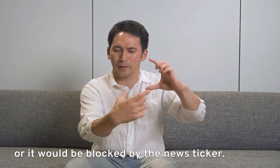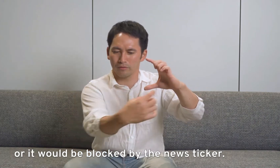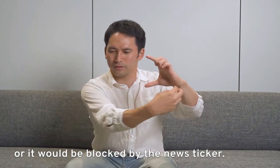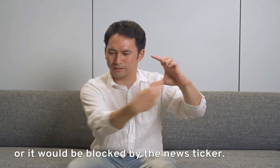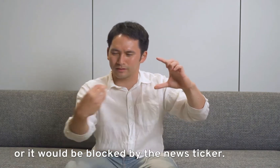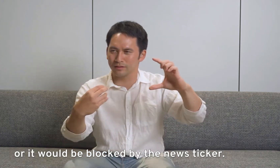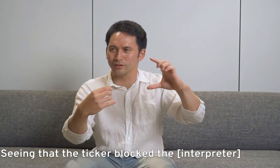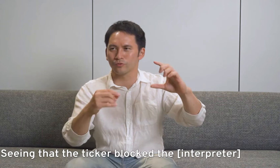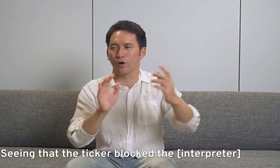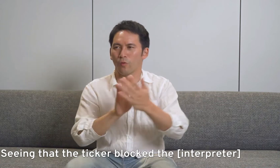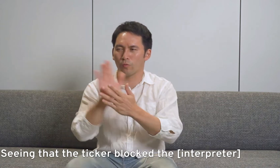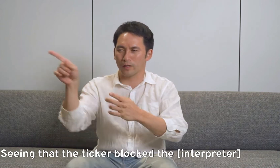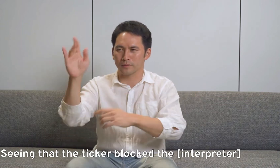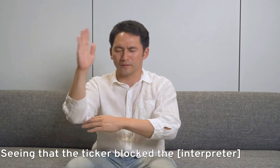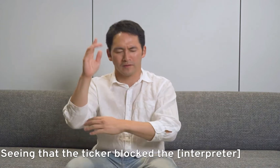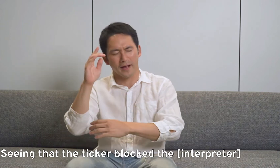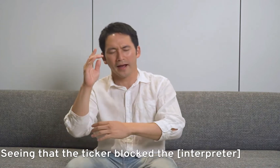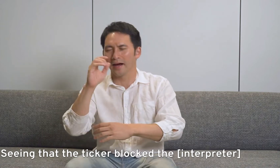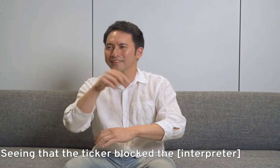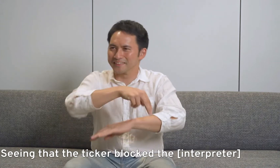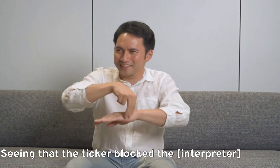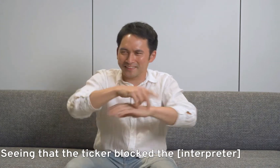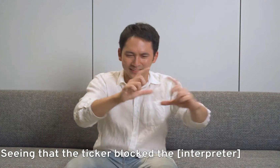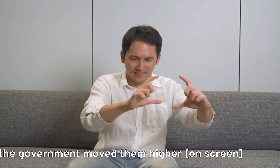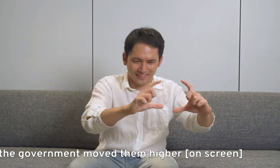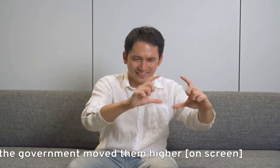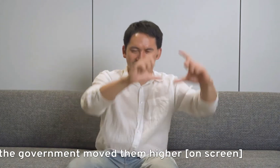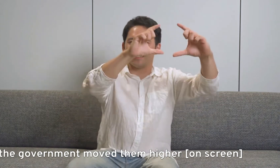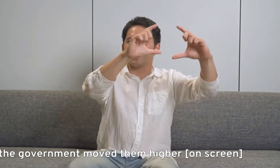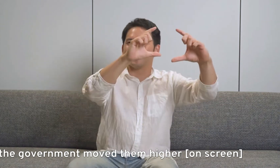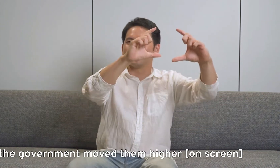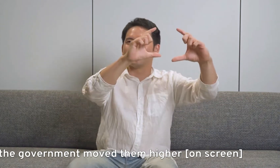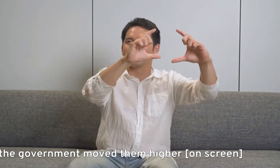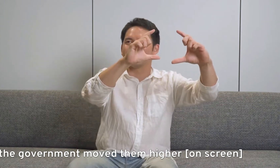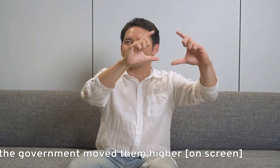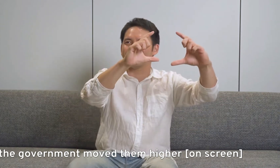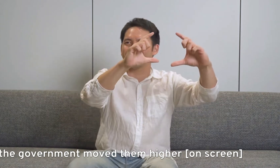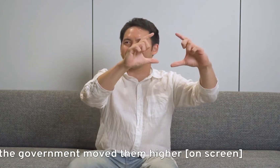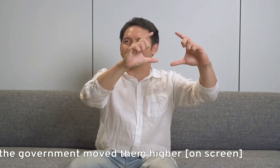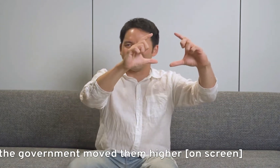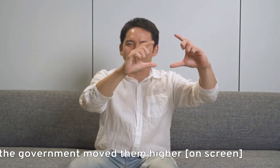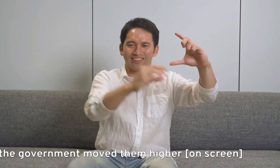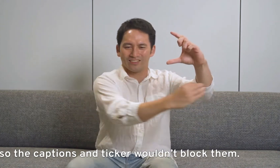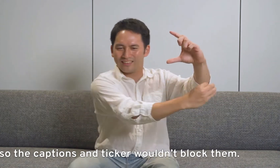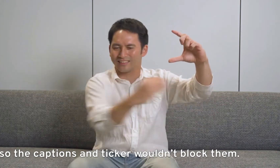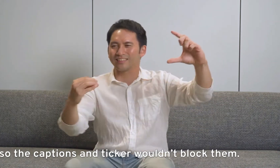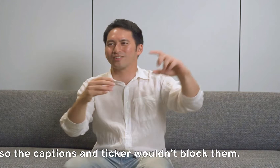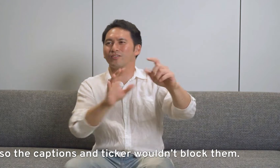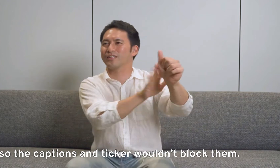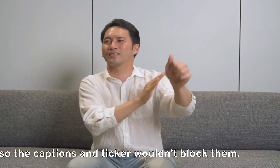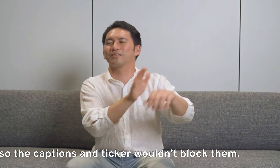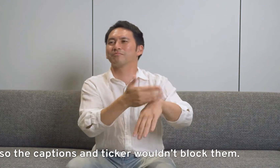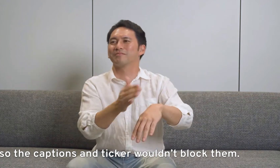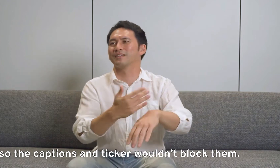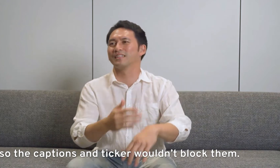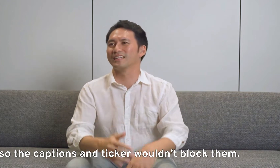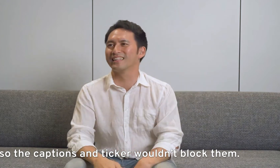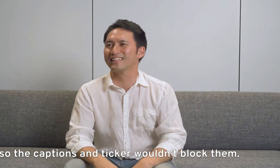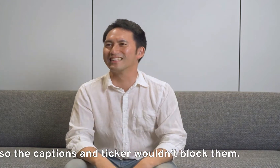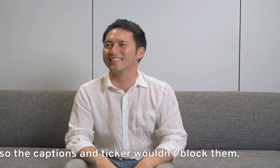ticker. Seeing that the ticker blocked the interpreter, the government moved them higher on the screen, so the captions and ticker wouldn't block